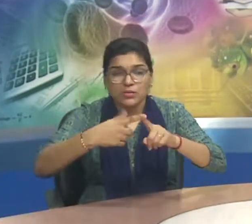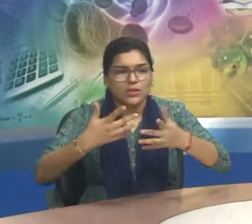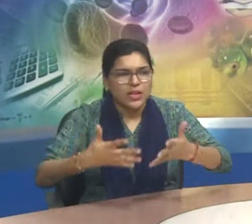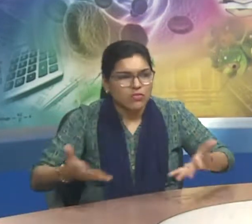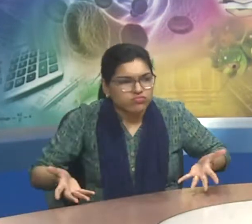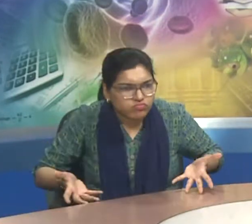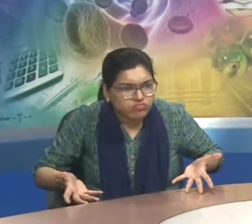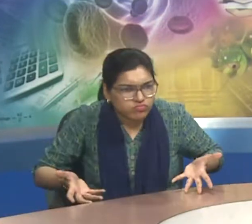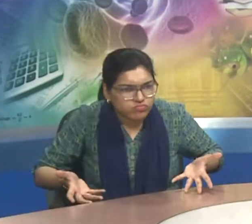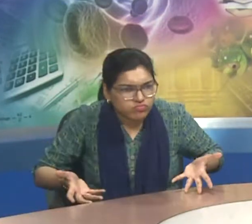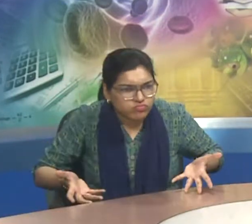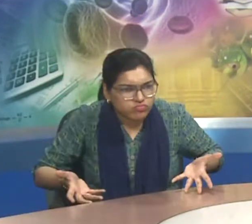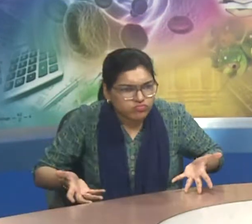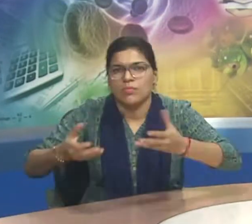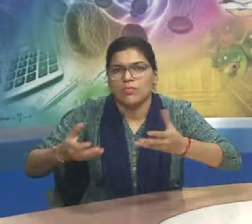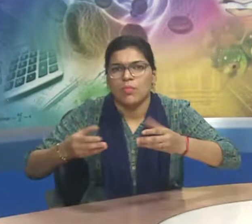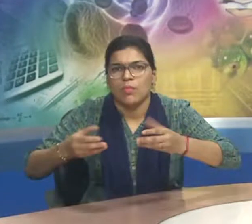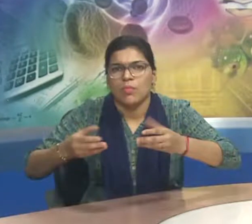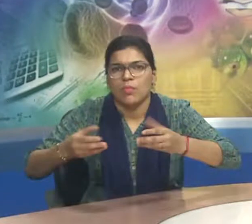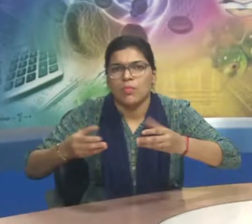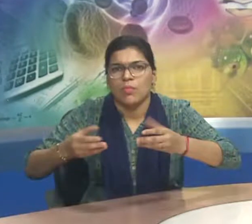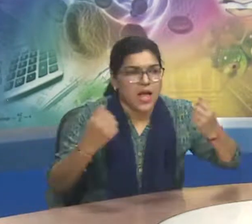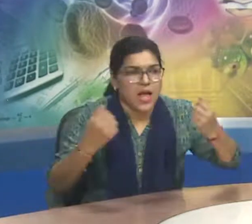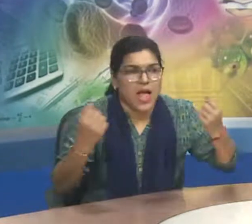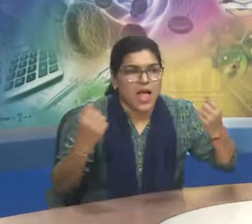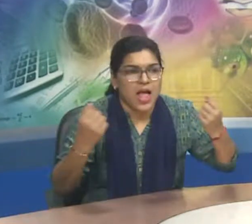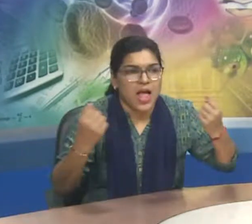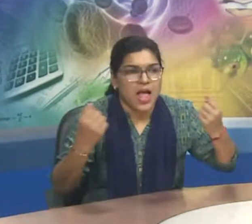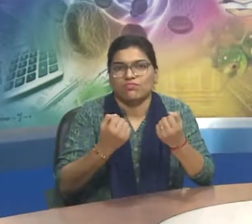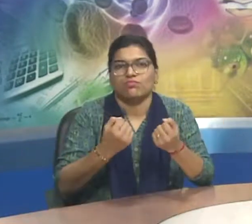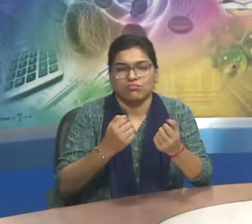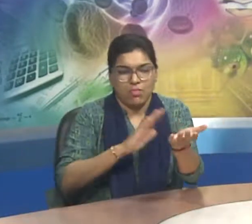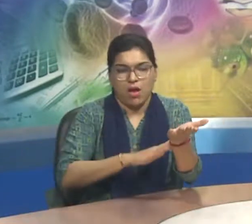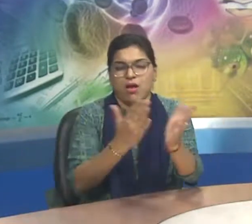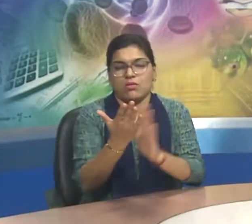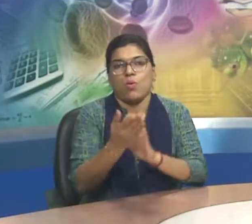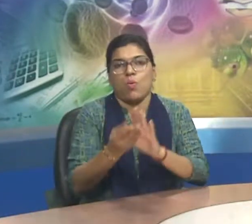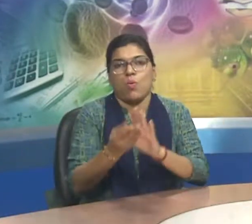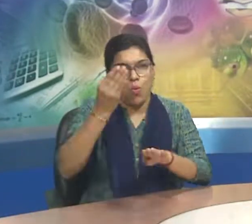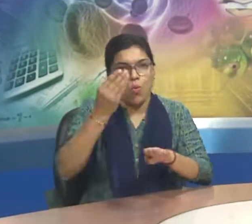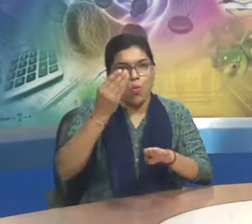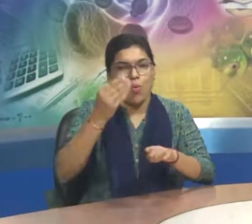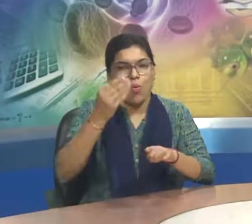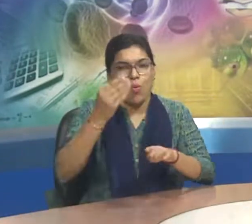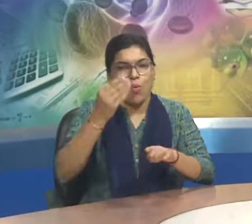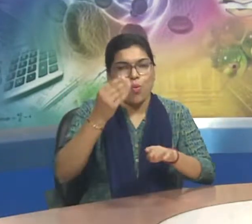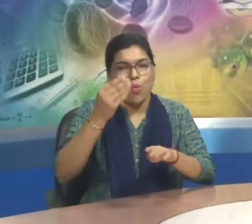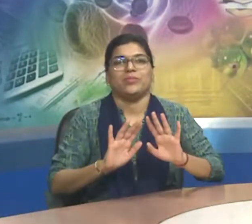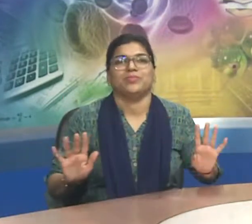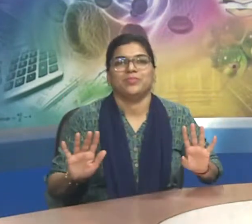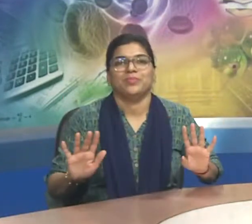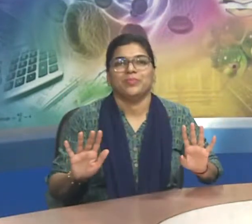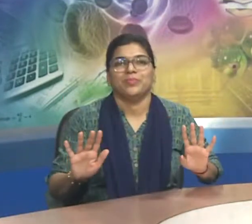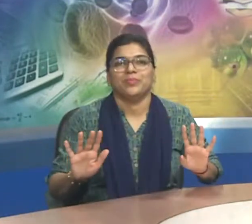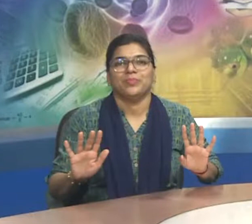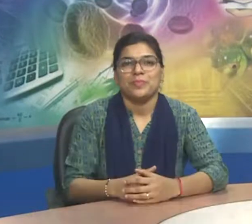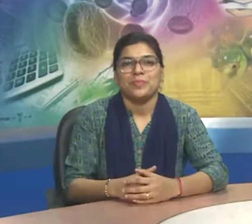arms and legs for walking, but now their hands became free to make tools and carry out many other